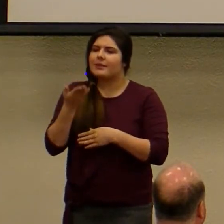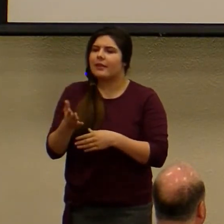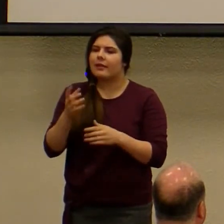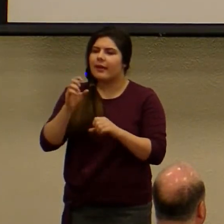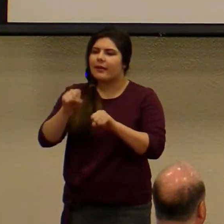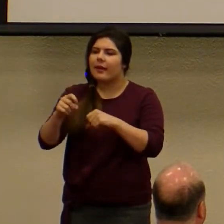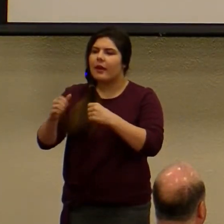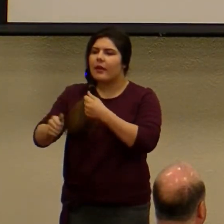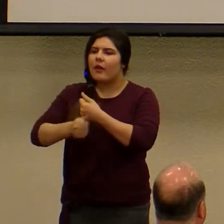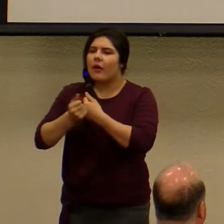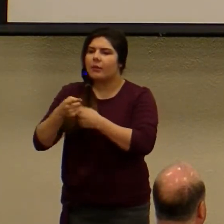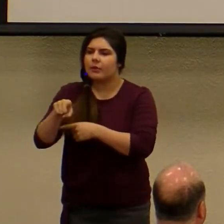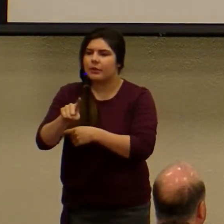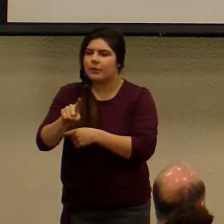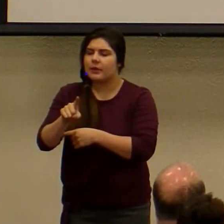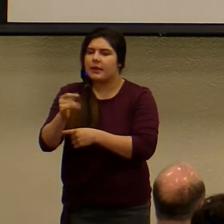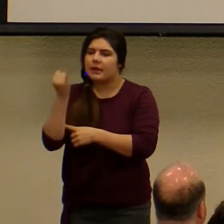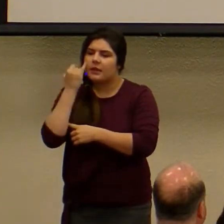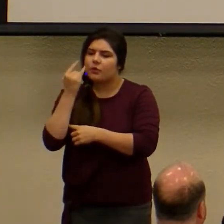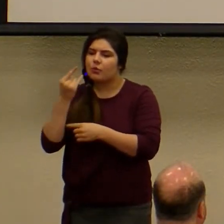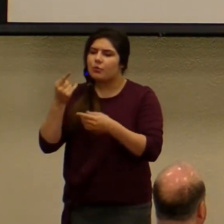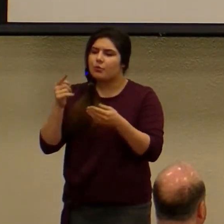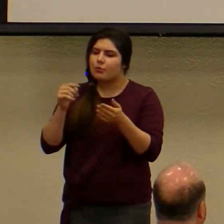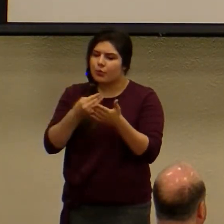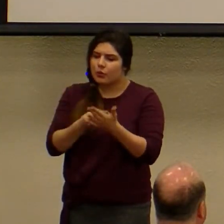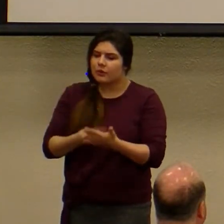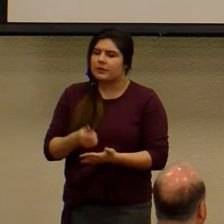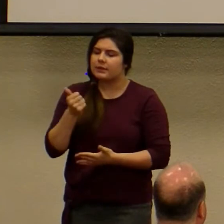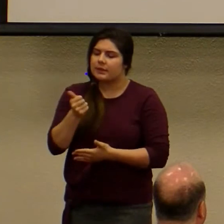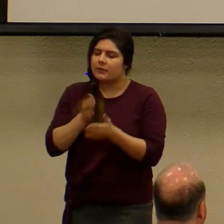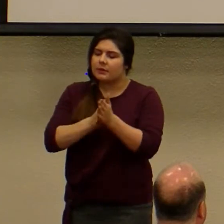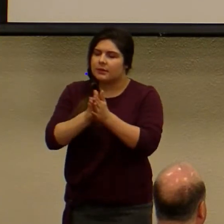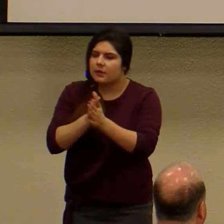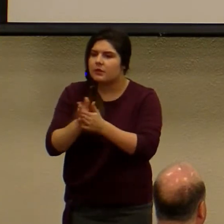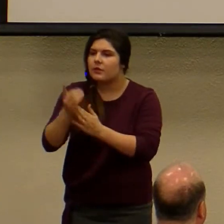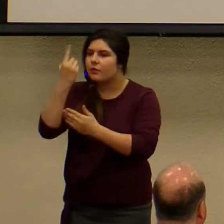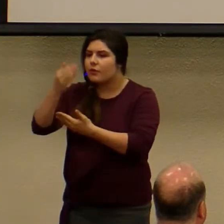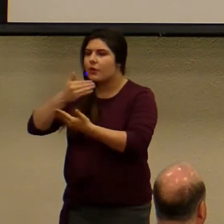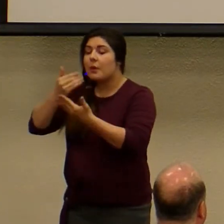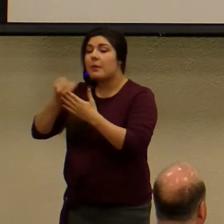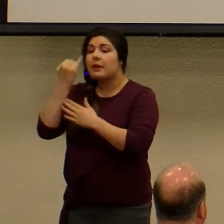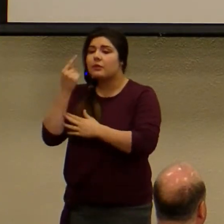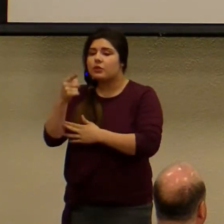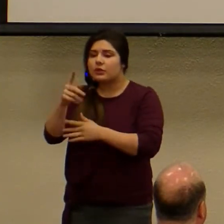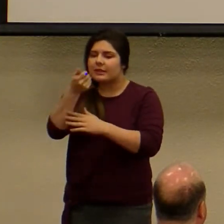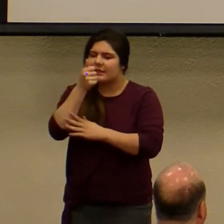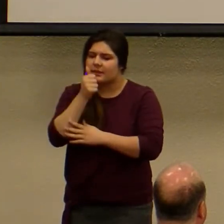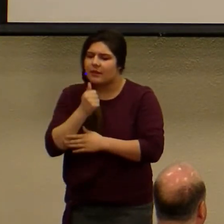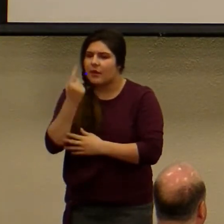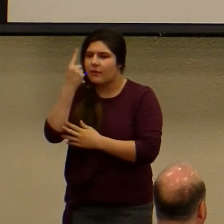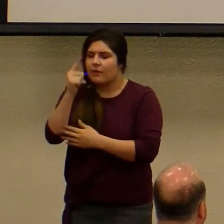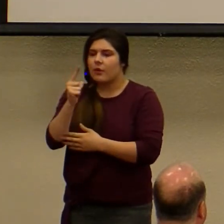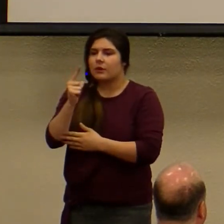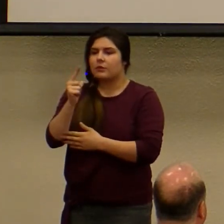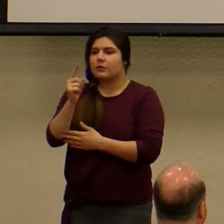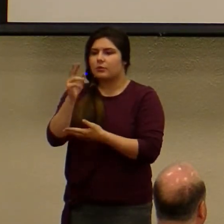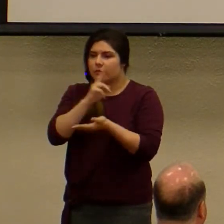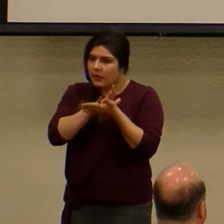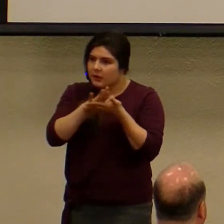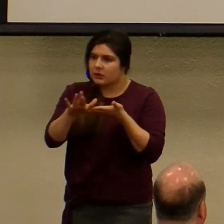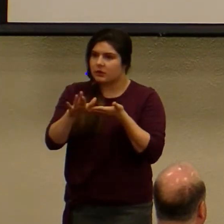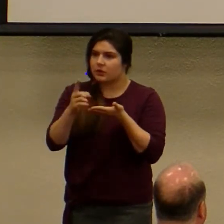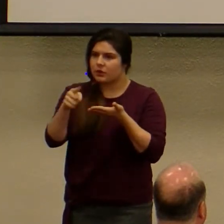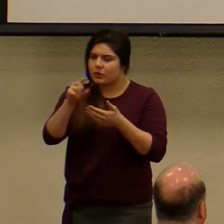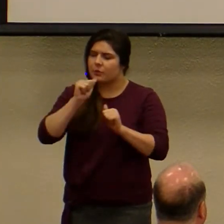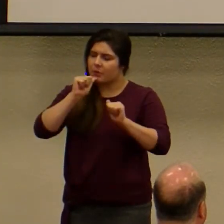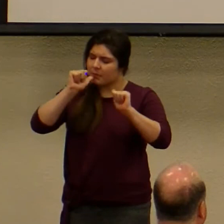you if you prove zealous for what is good? But even if you should suffer for the sake of righteousness, you